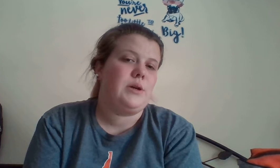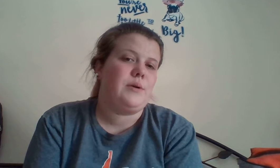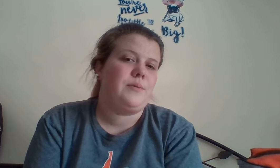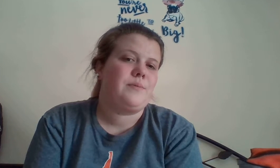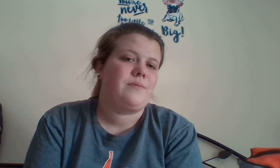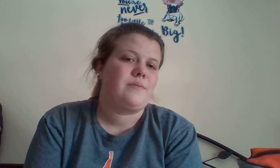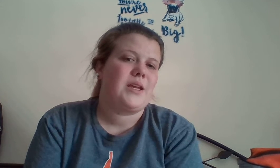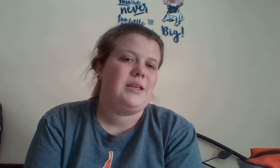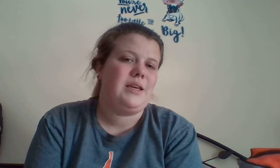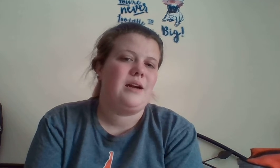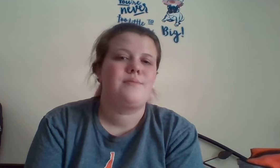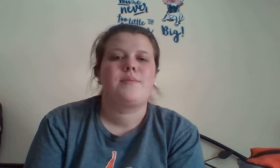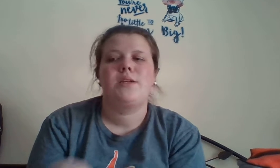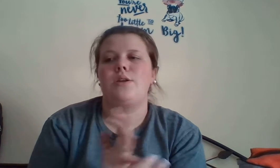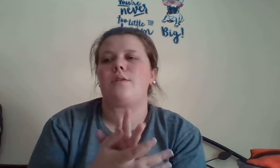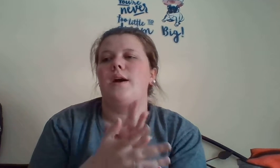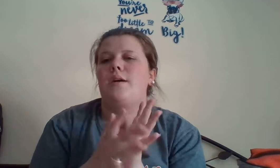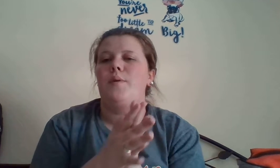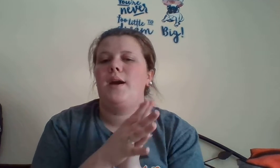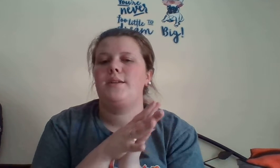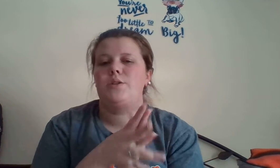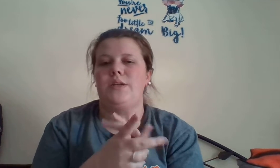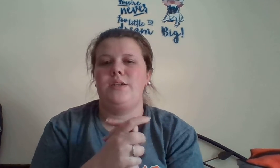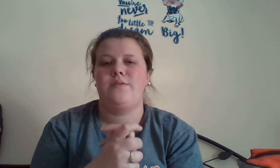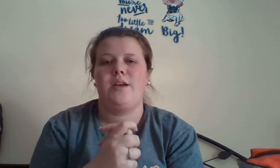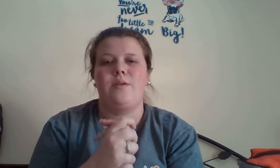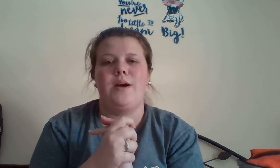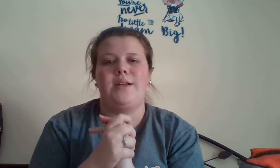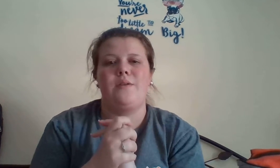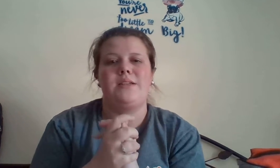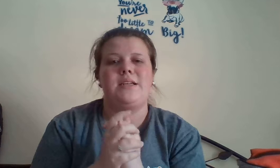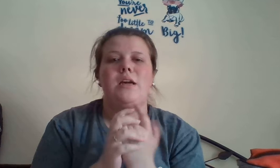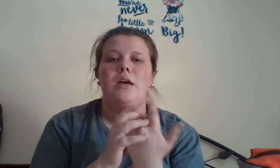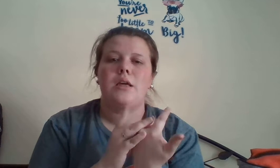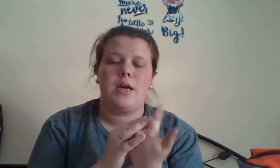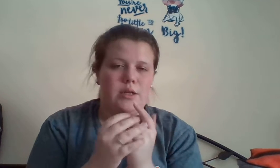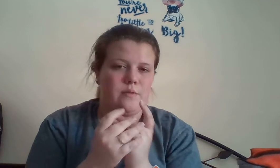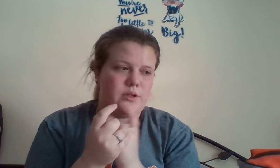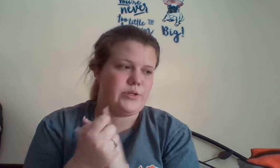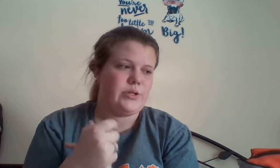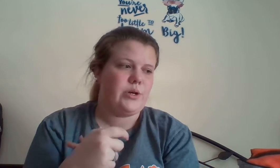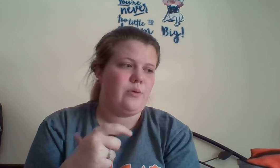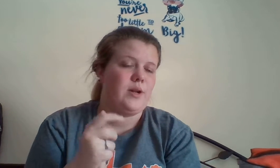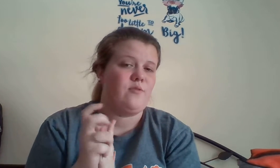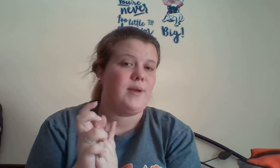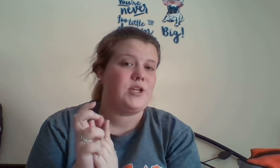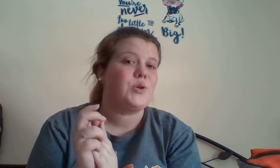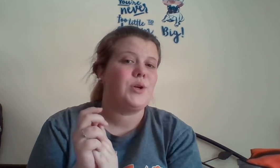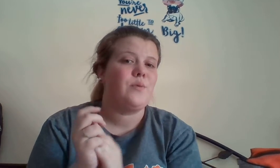So, yeah. So, I hope you guys enjoyed this video. I know it's kind of one of my shorter